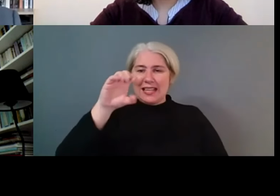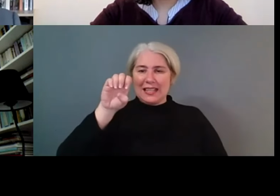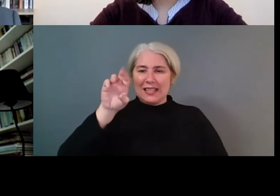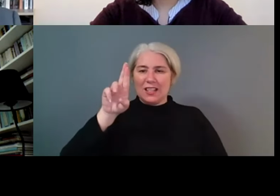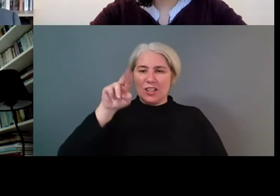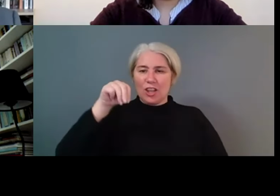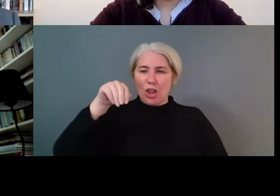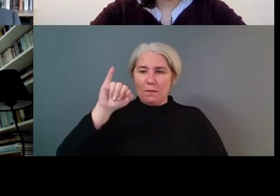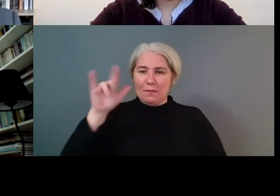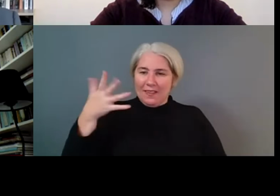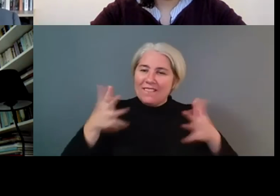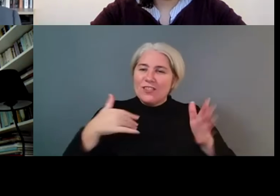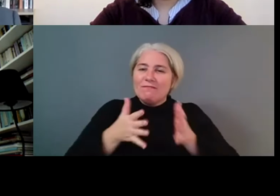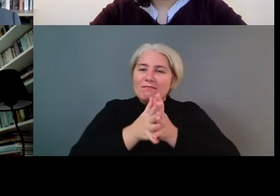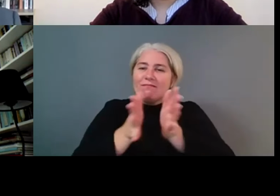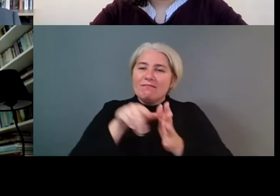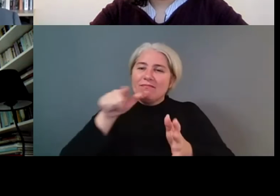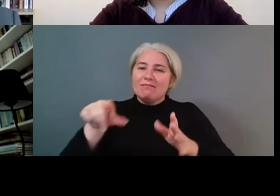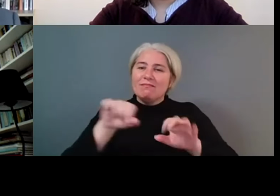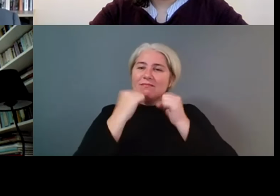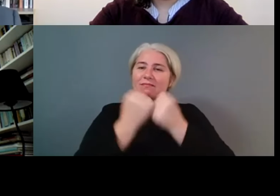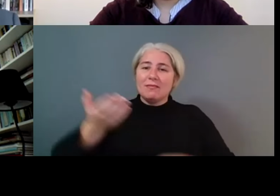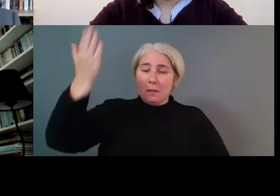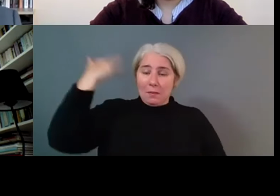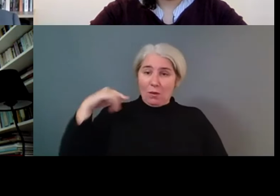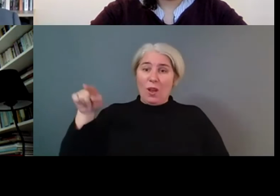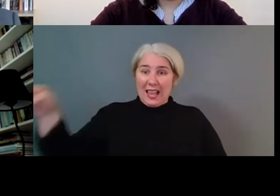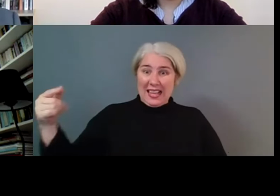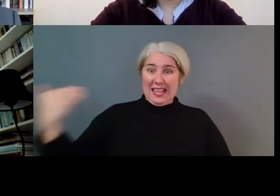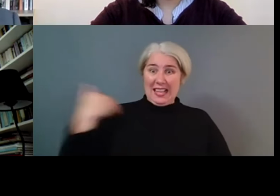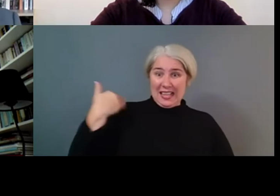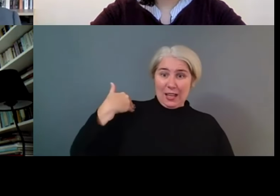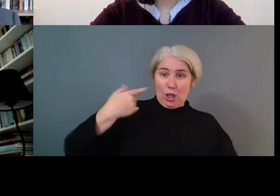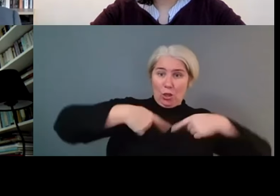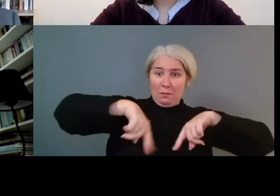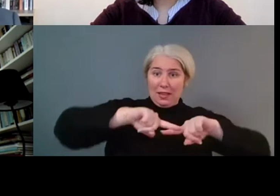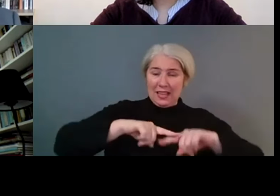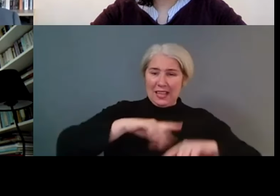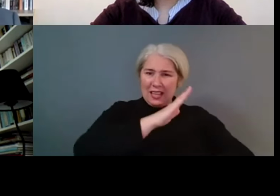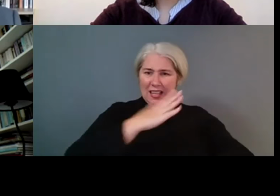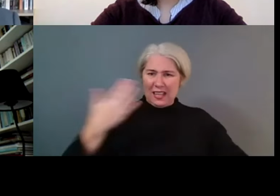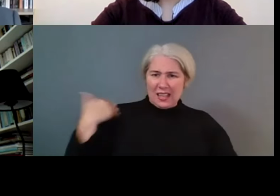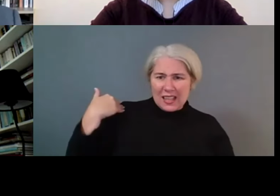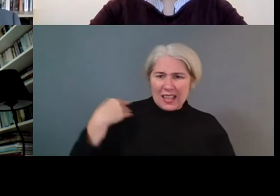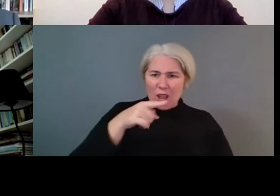you before, they addressed to the committee and they ask us our opinion, and